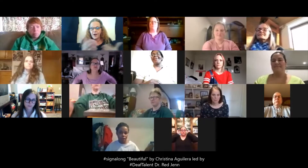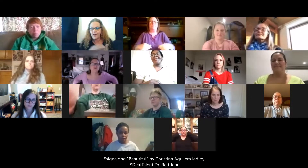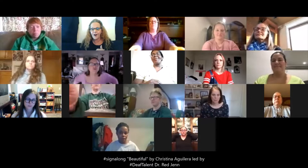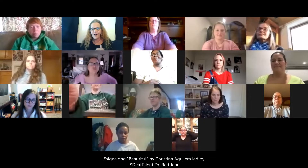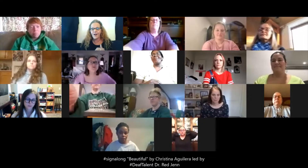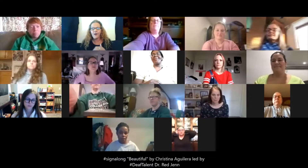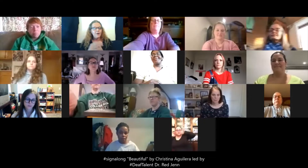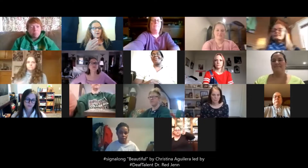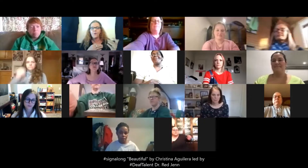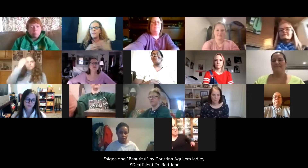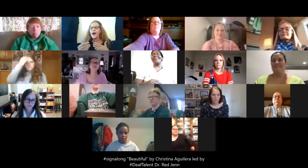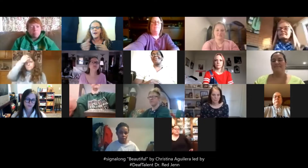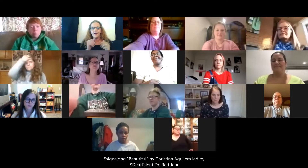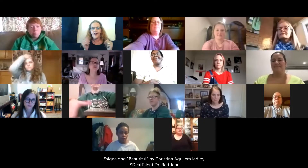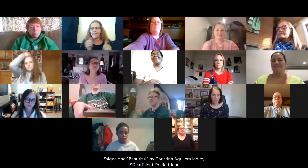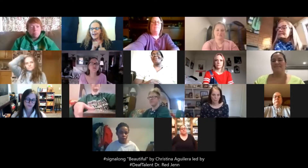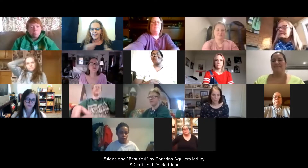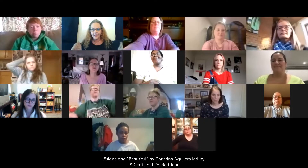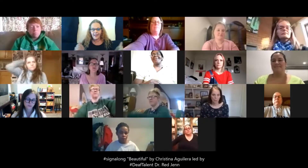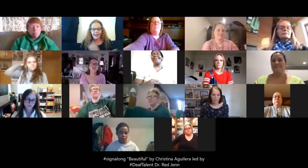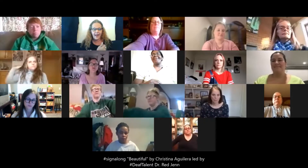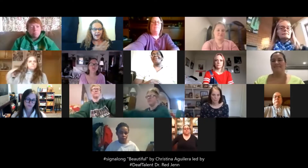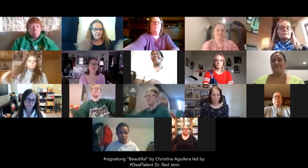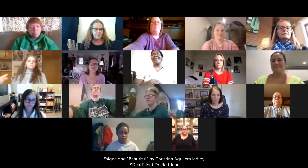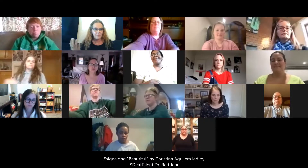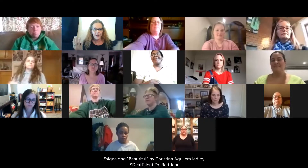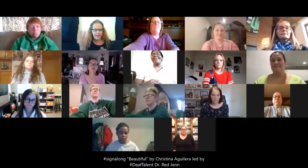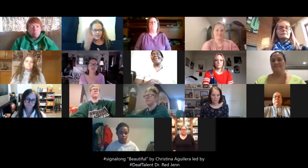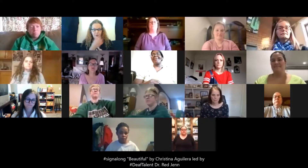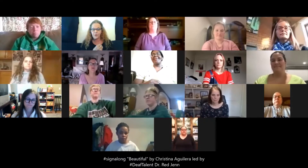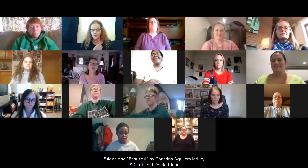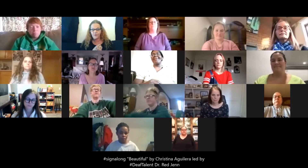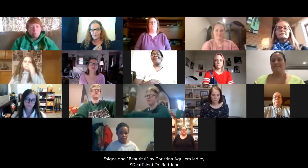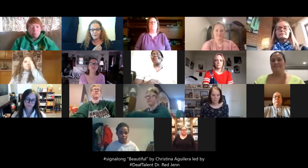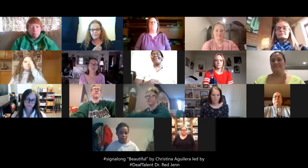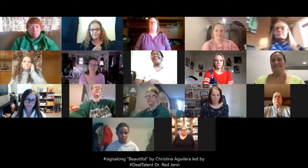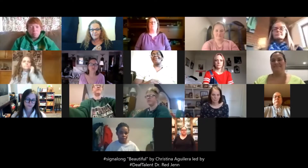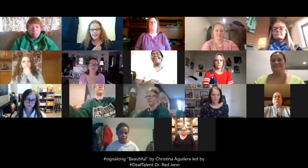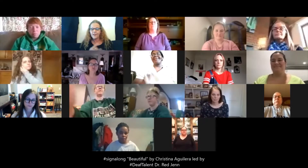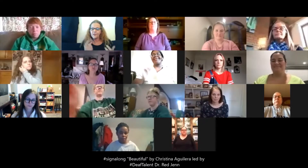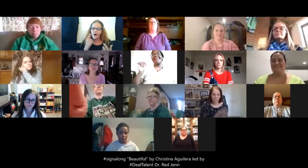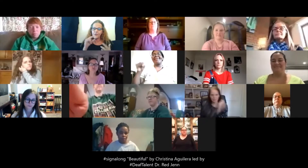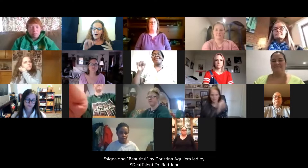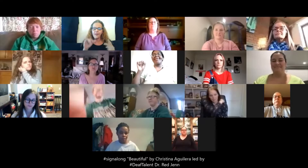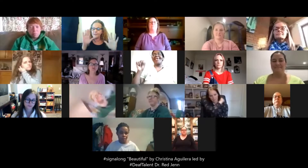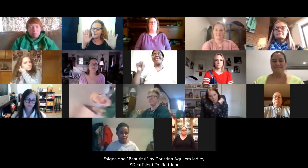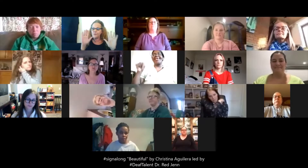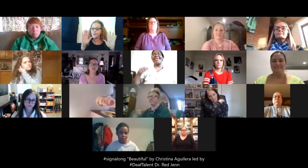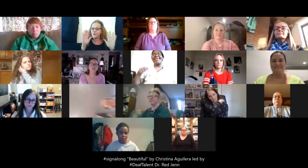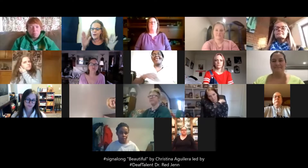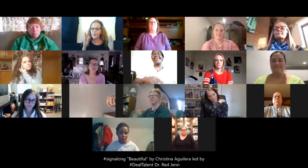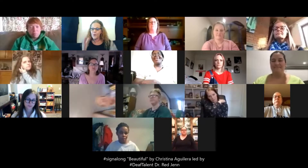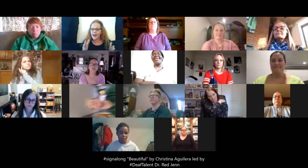are, no matter of anything. Everybody is beautiful. So I thought this would be a great way